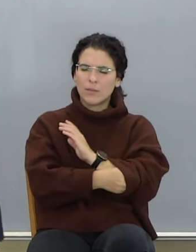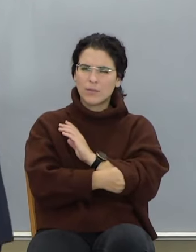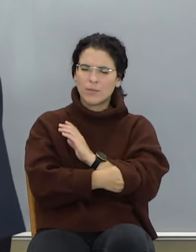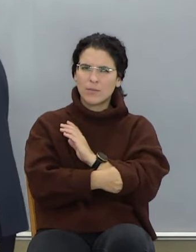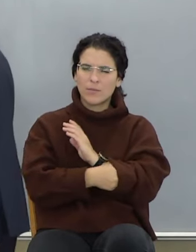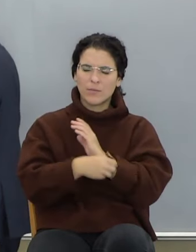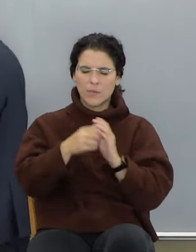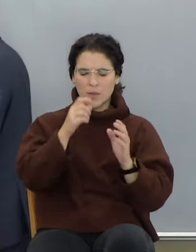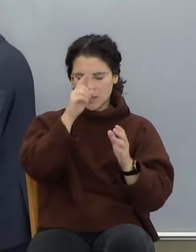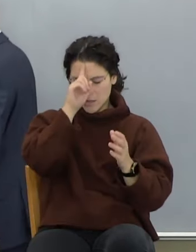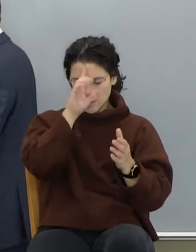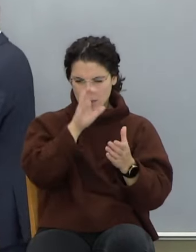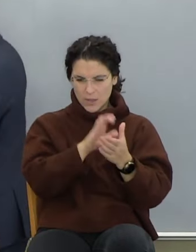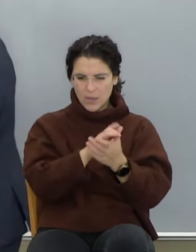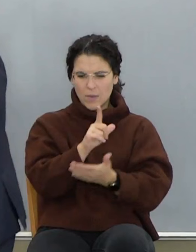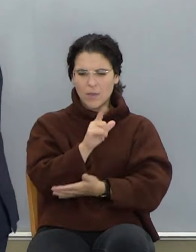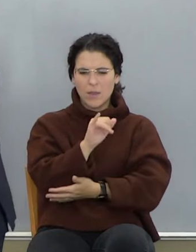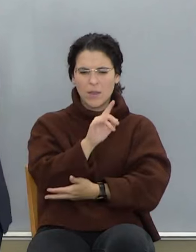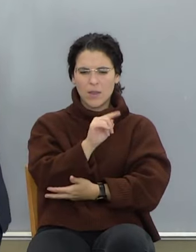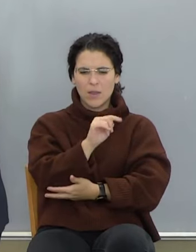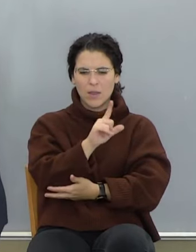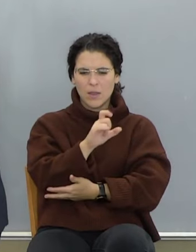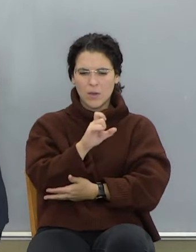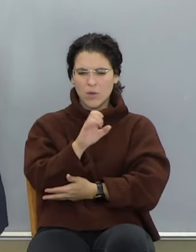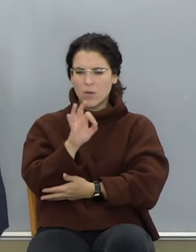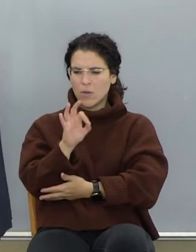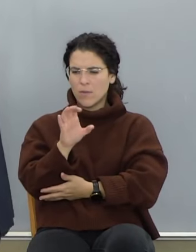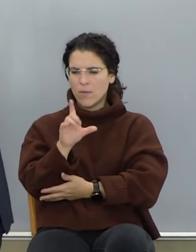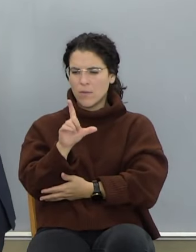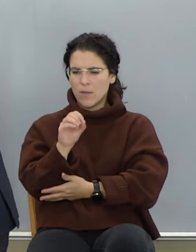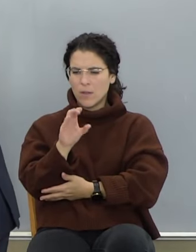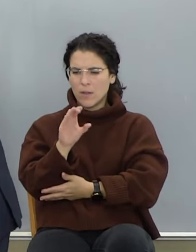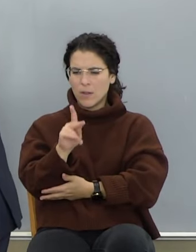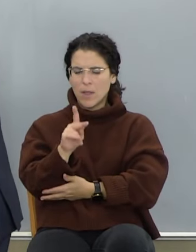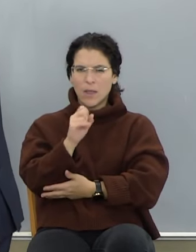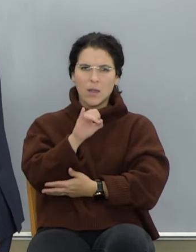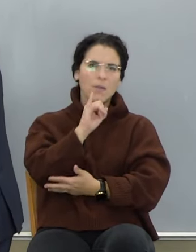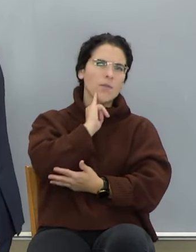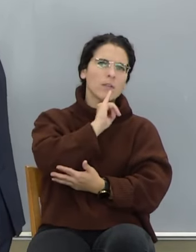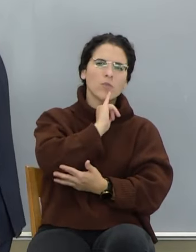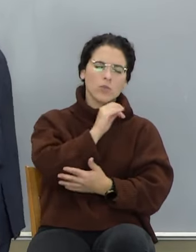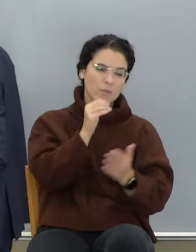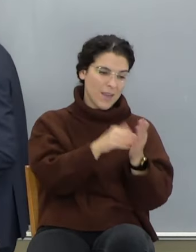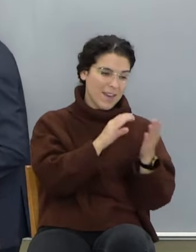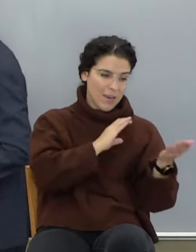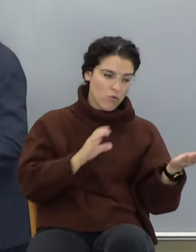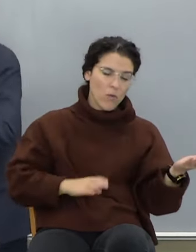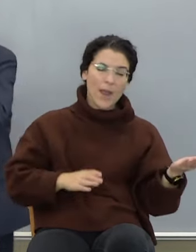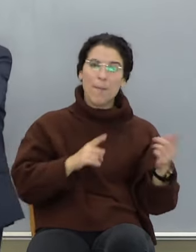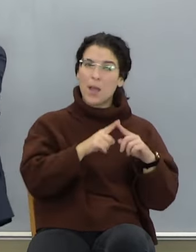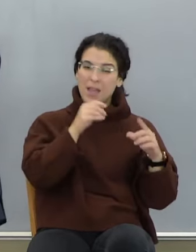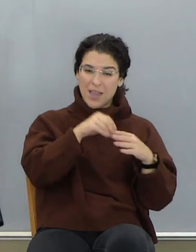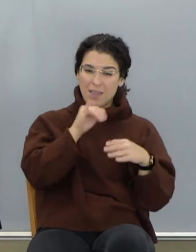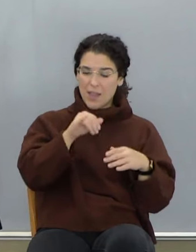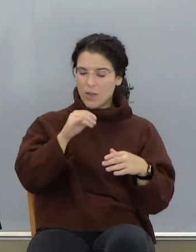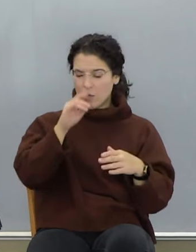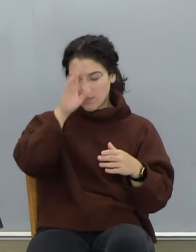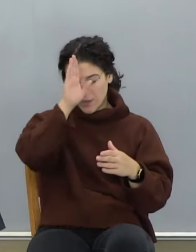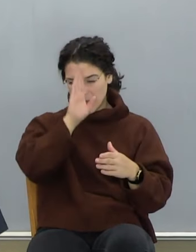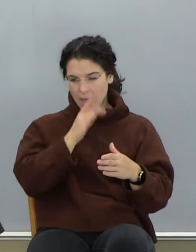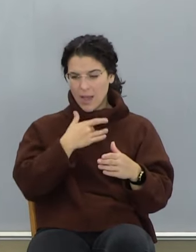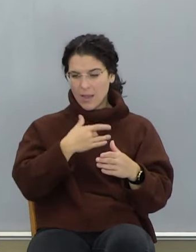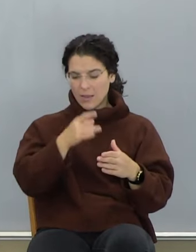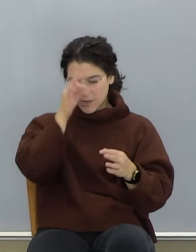remnant, the believing. So you have the Antichrist, but in that period of time, you have a